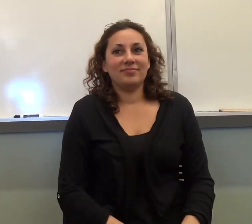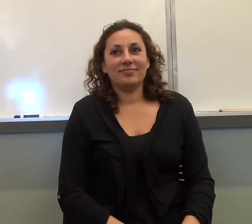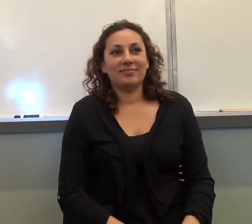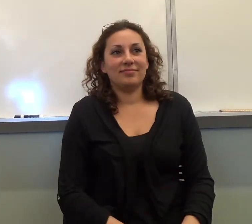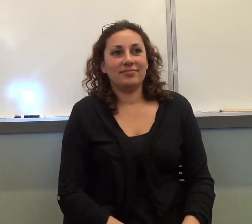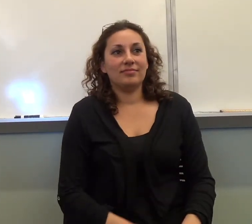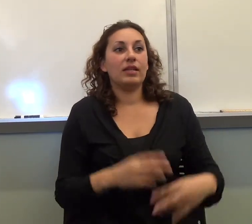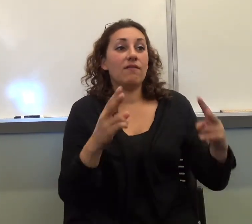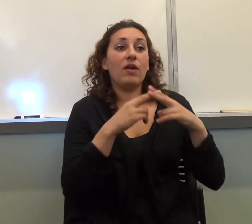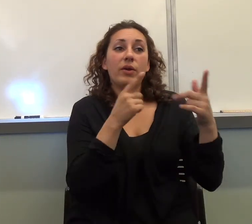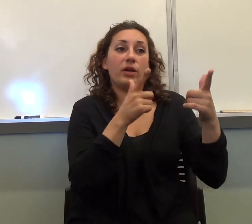very quick process.